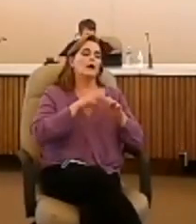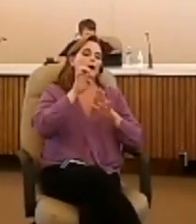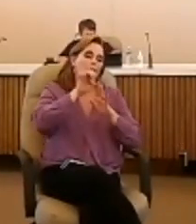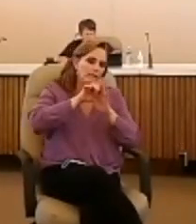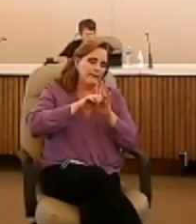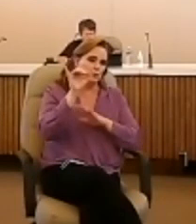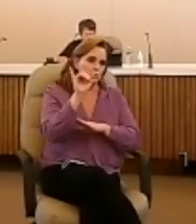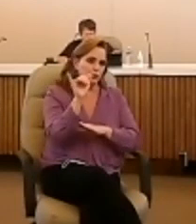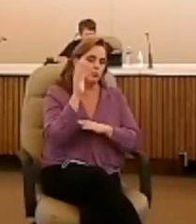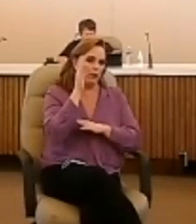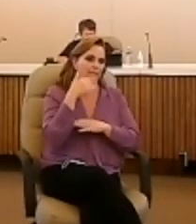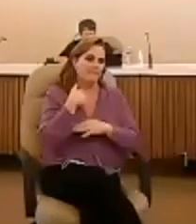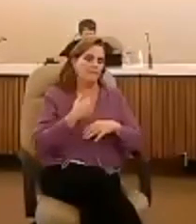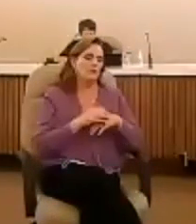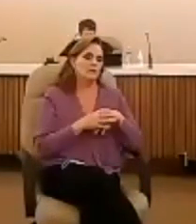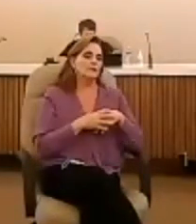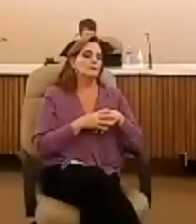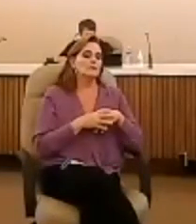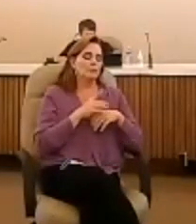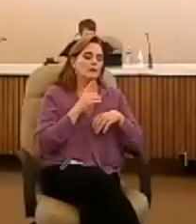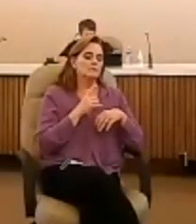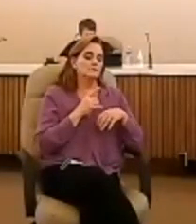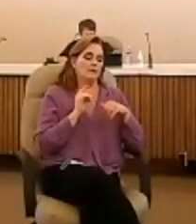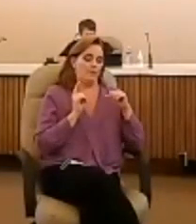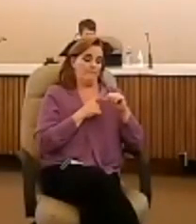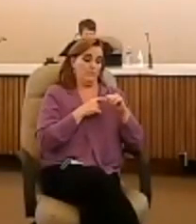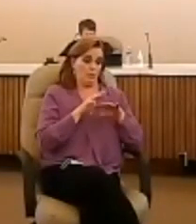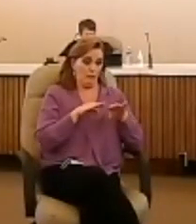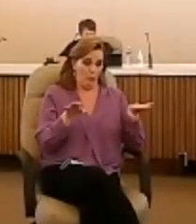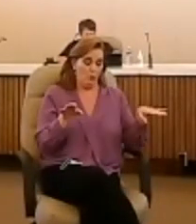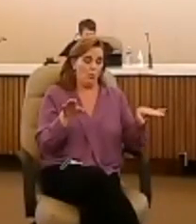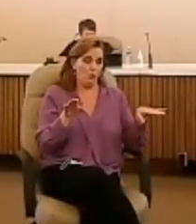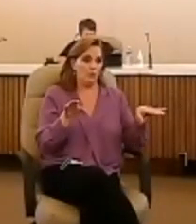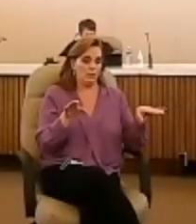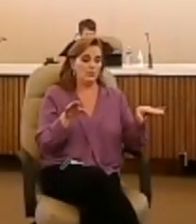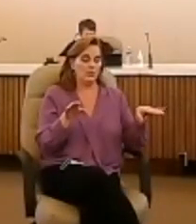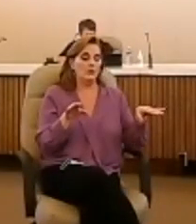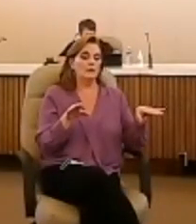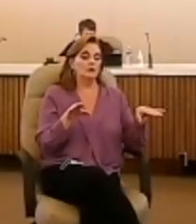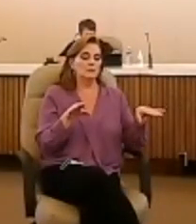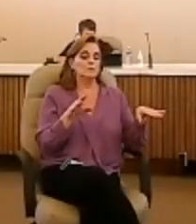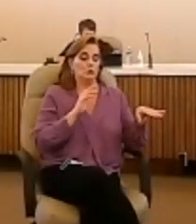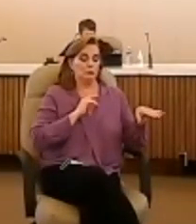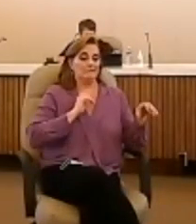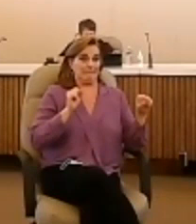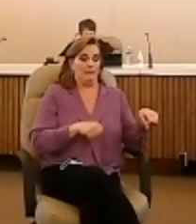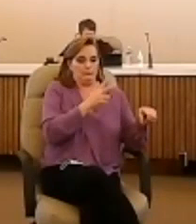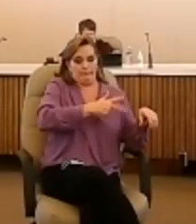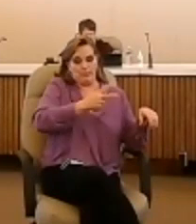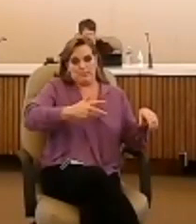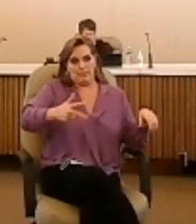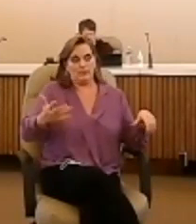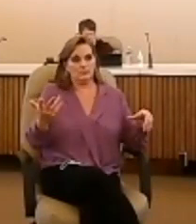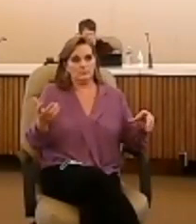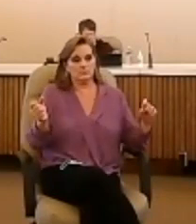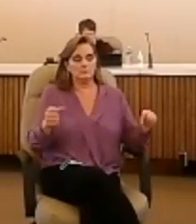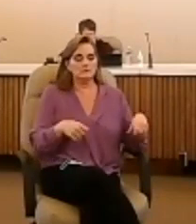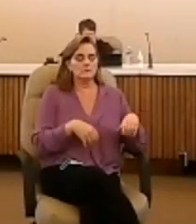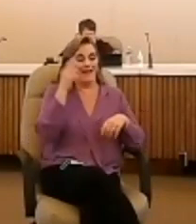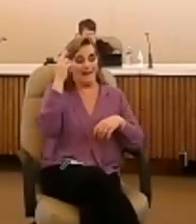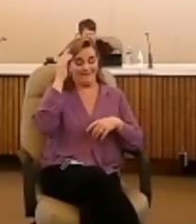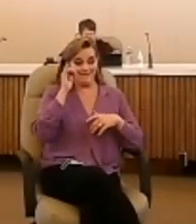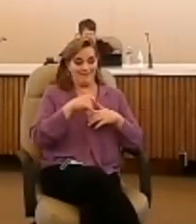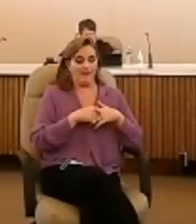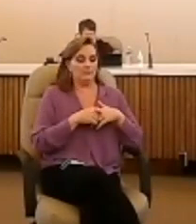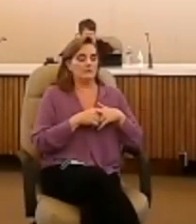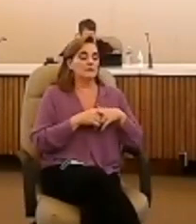such. But the underground area, the first floor level, will be allowable for parking. So because of this parking that we're